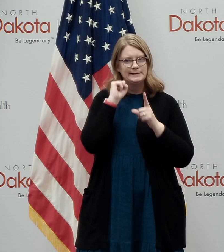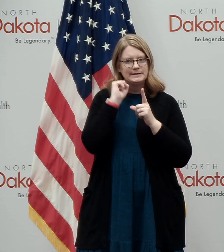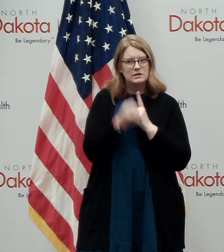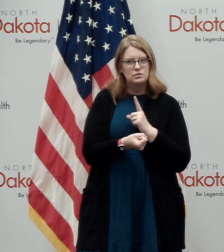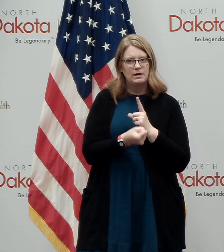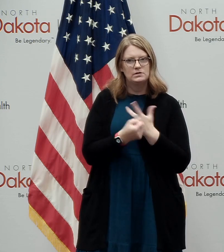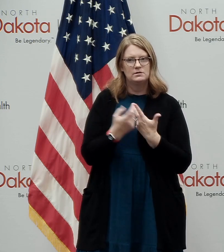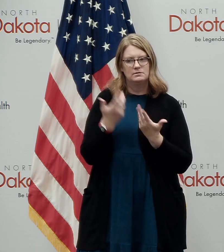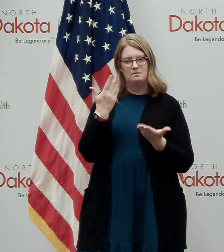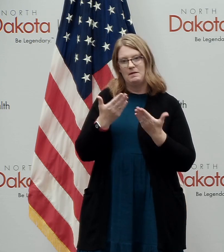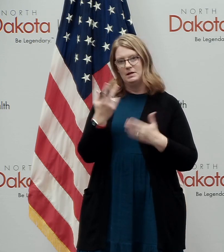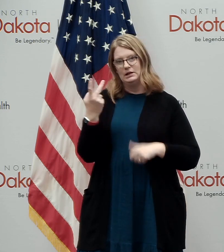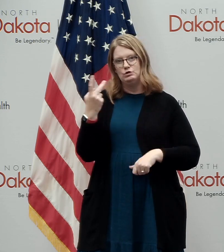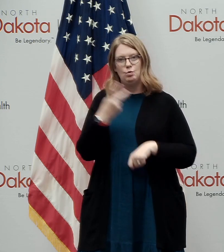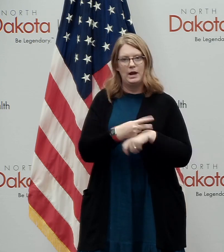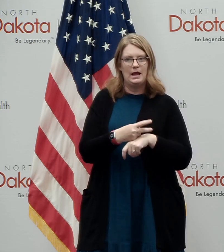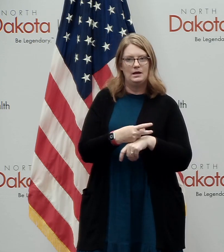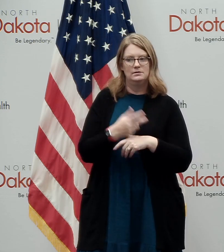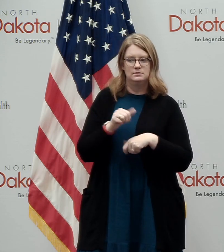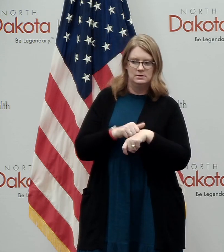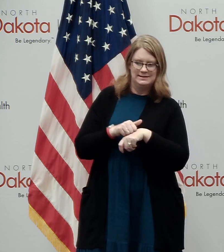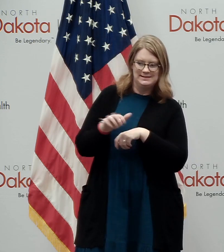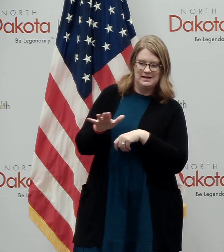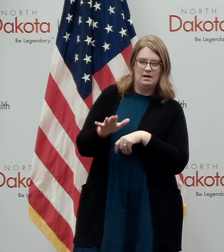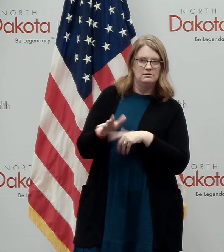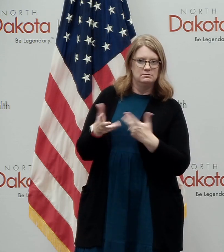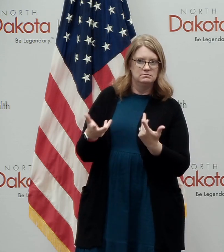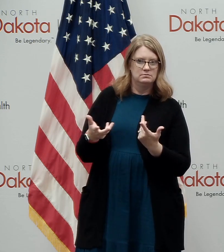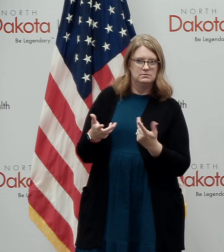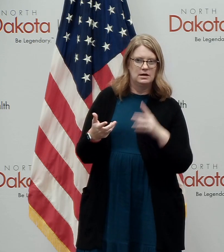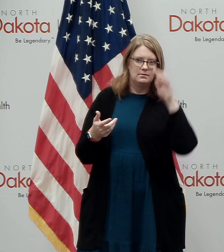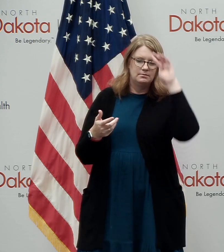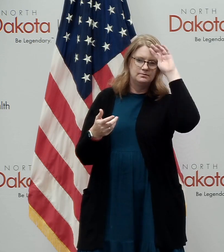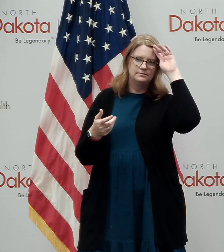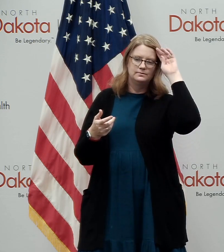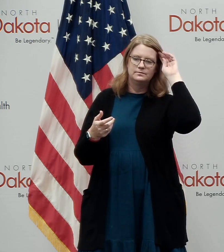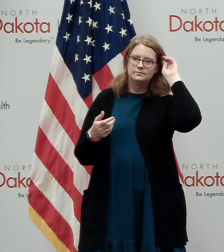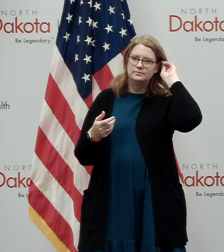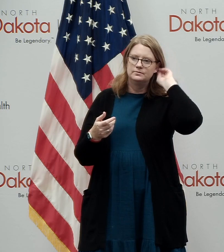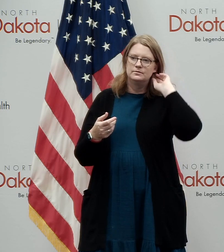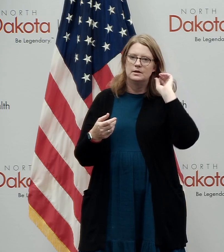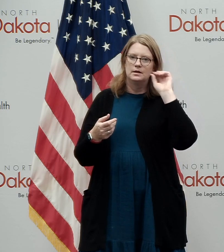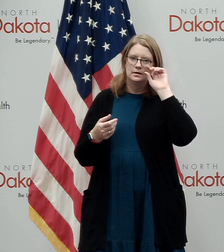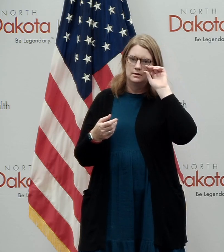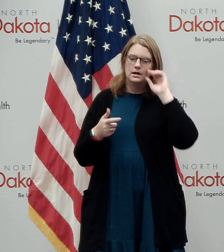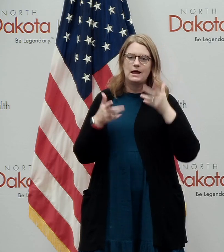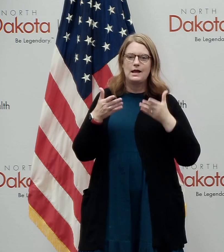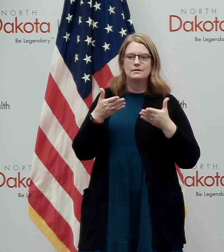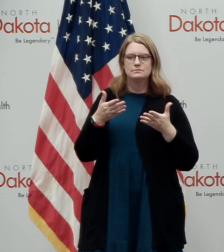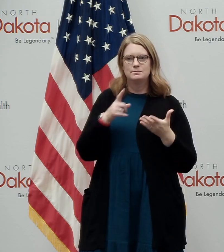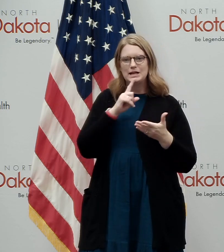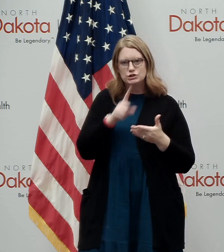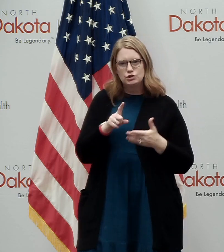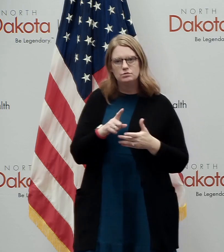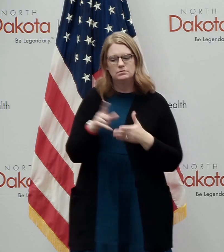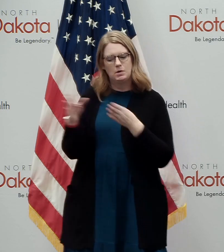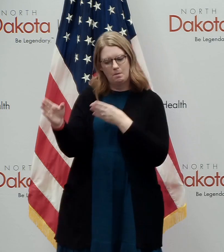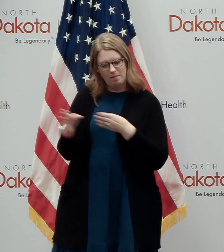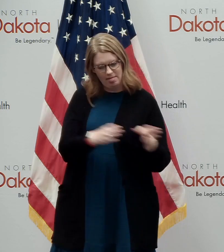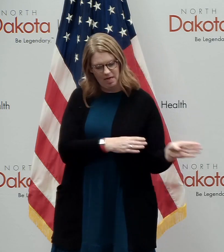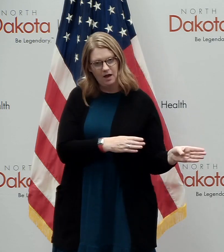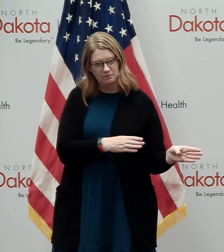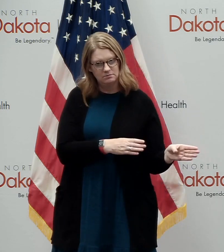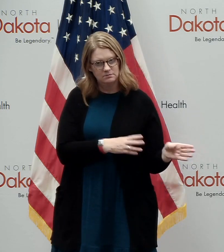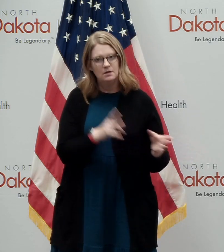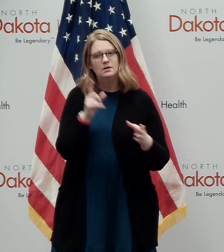even inside a city, sometimes it takes a couple days. And so, again, allow time for